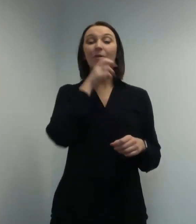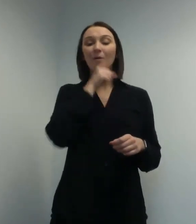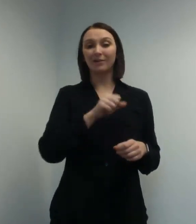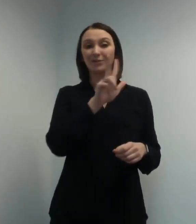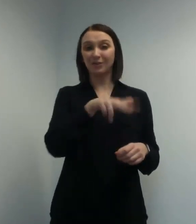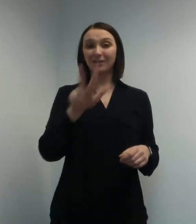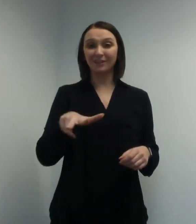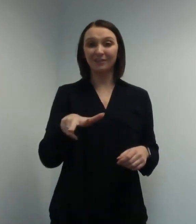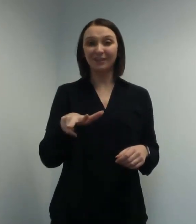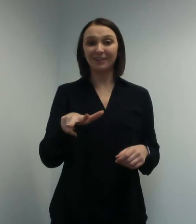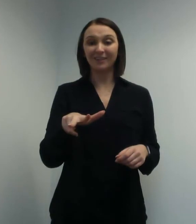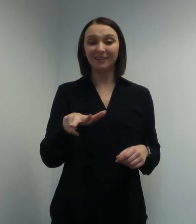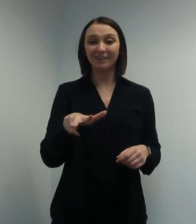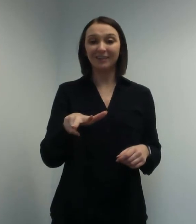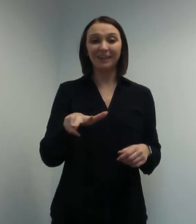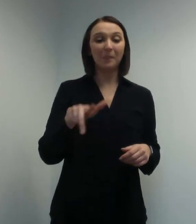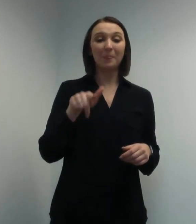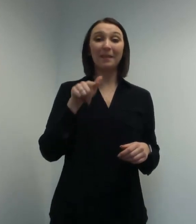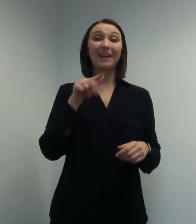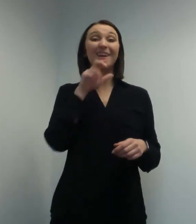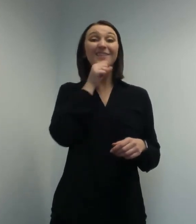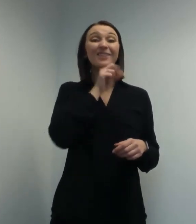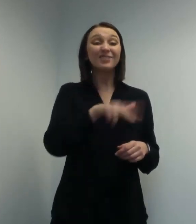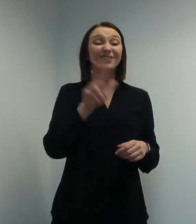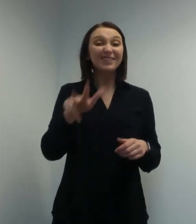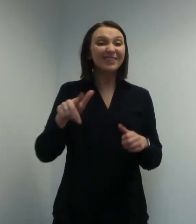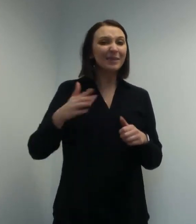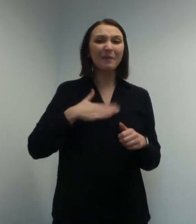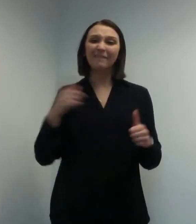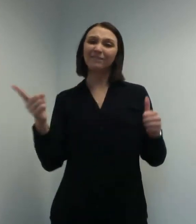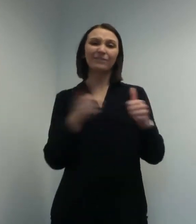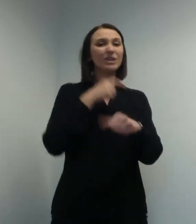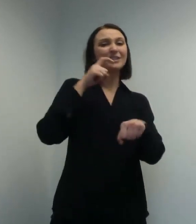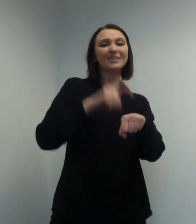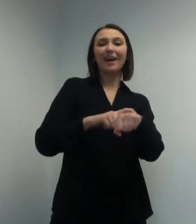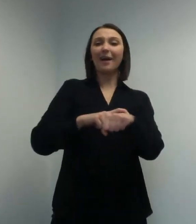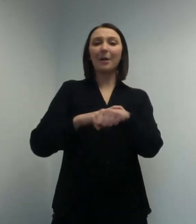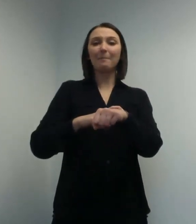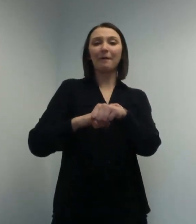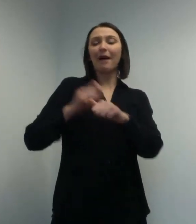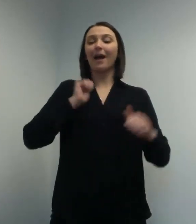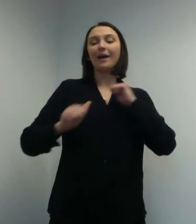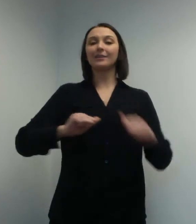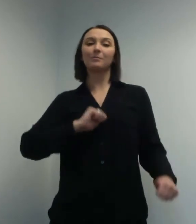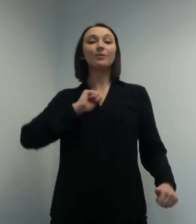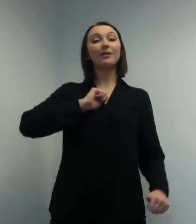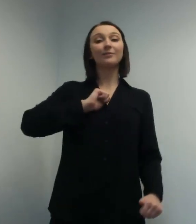entire life that I had done something that was truly brave, where I didn't worry about being